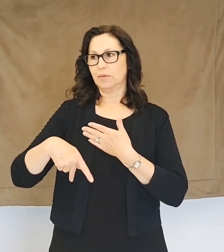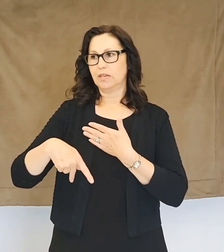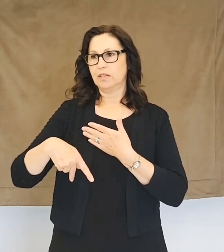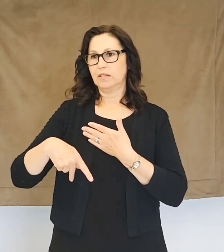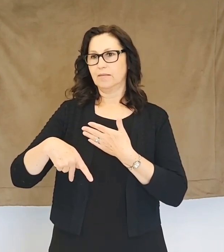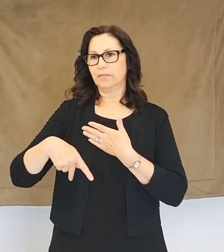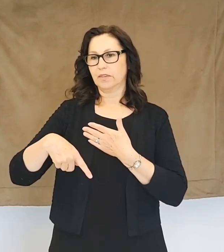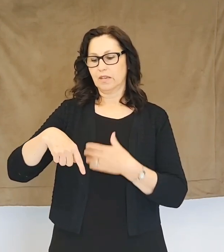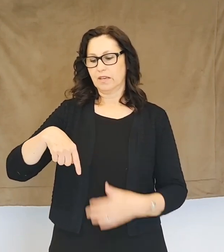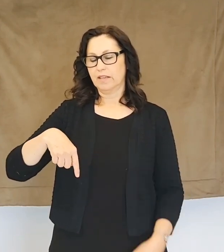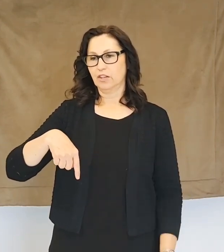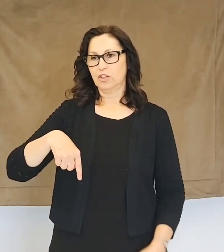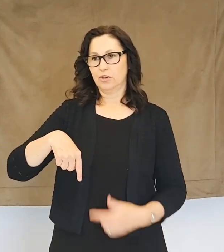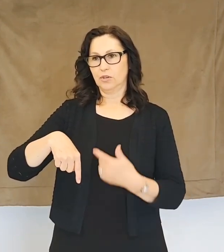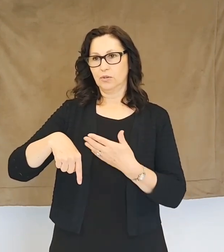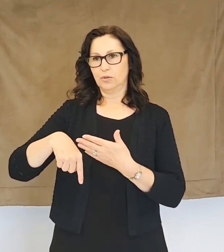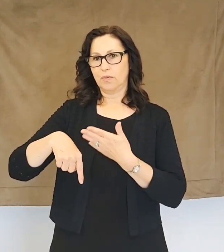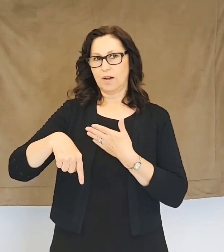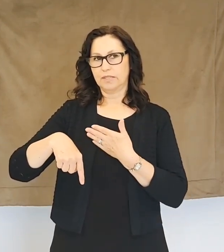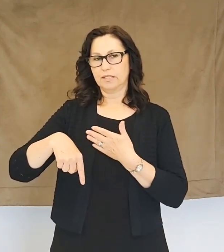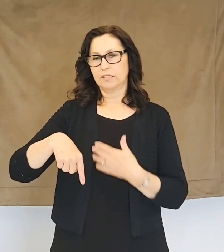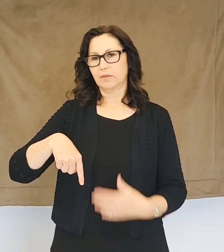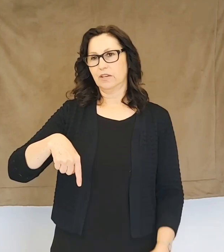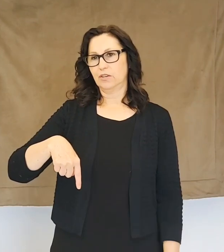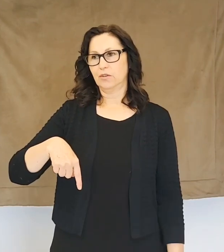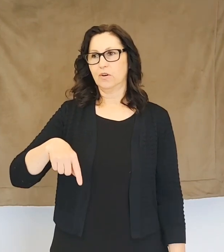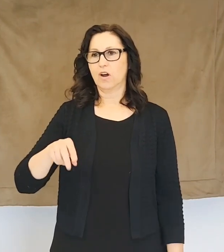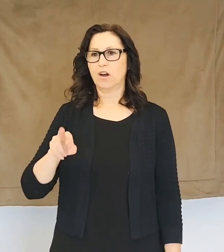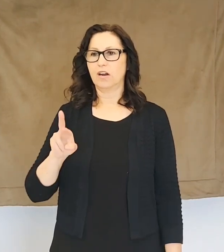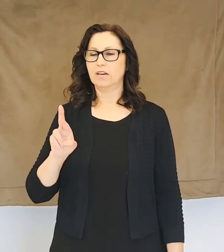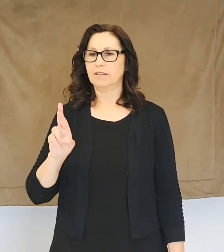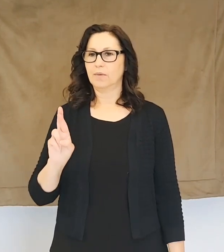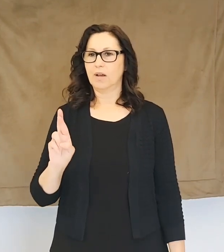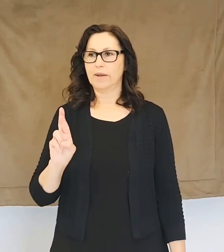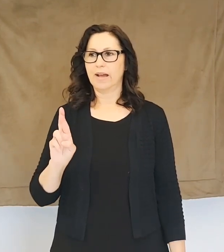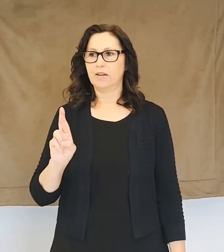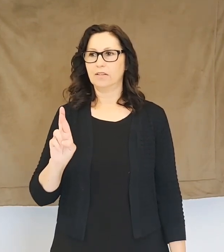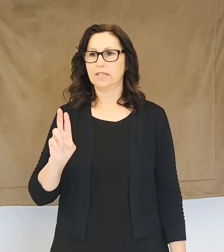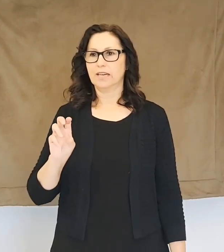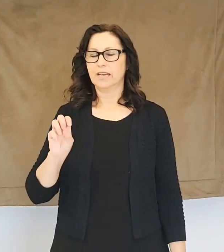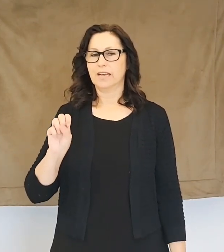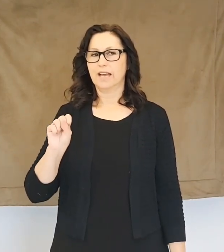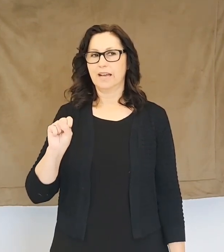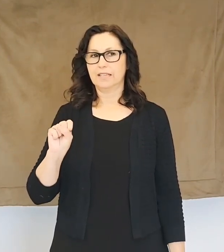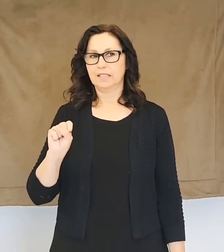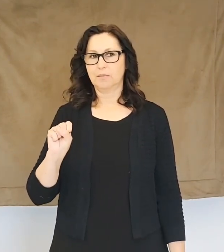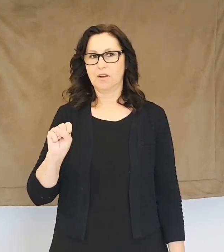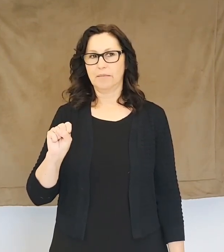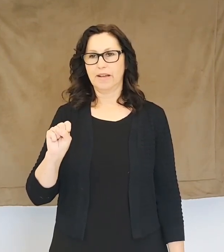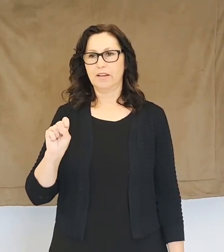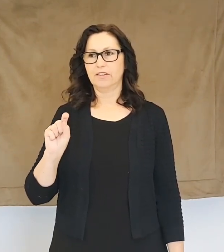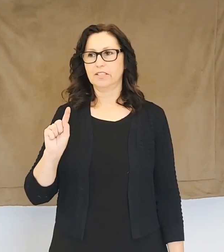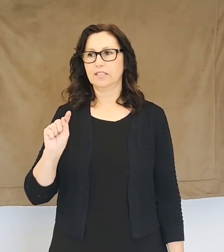P. Then Q, palm is this way, Q. R, palm out. S, palm out.